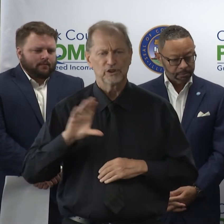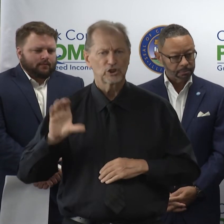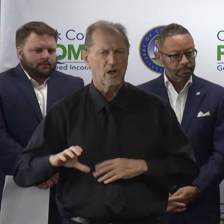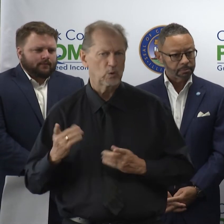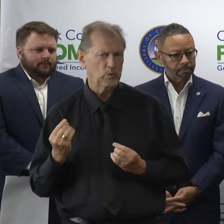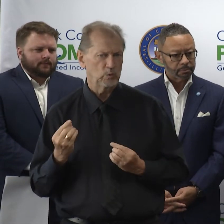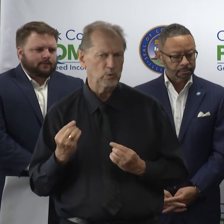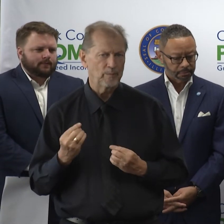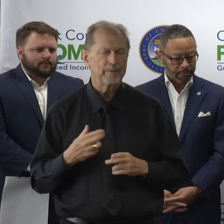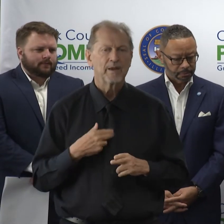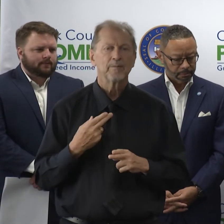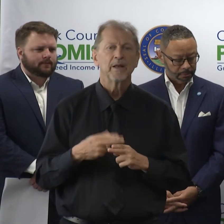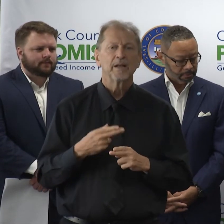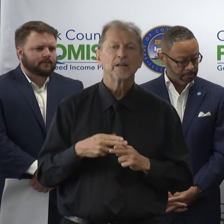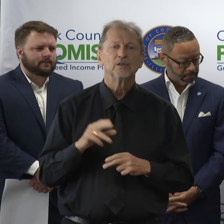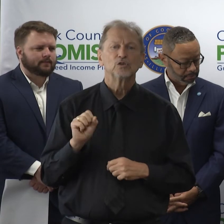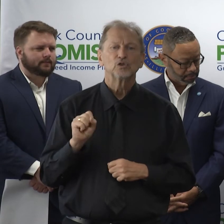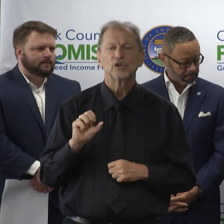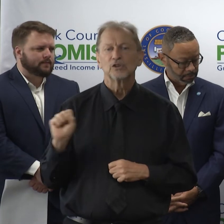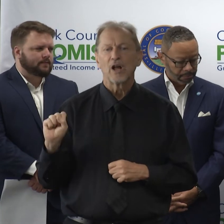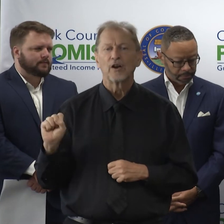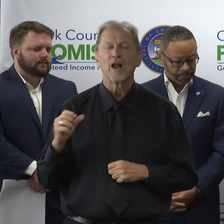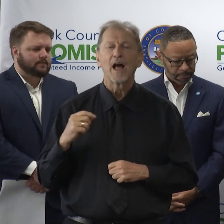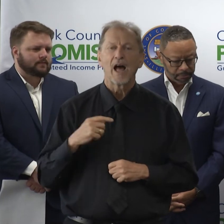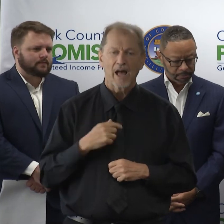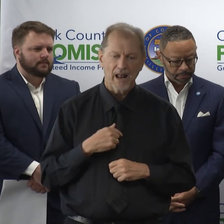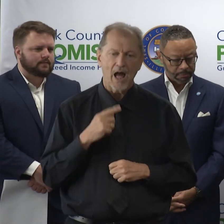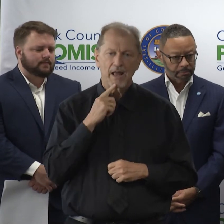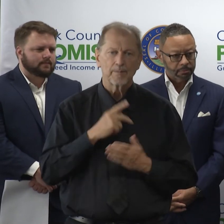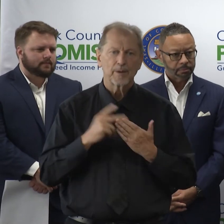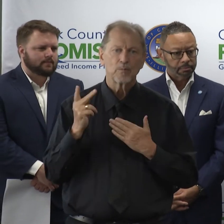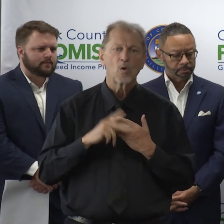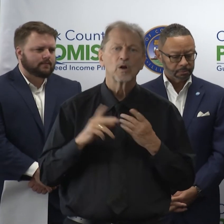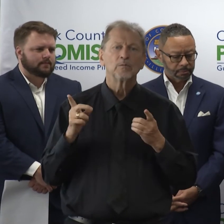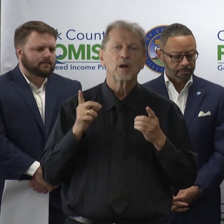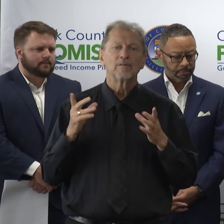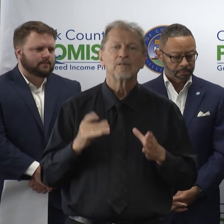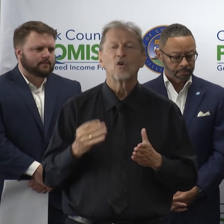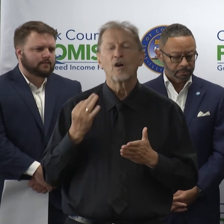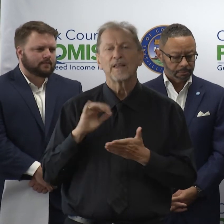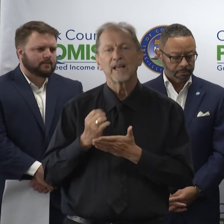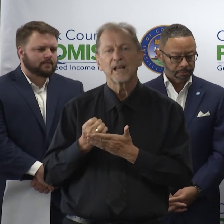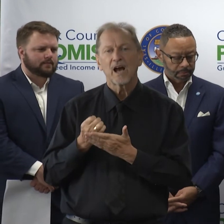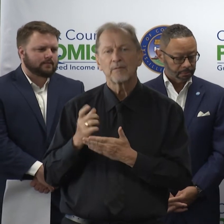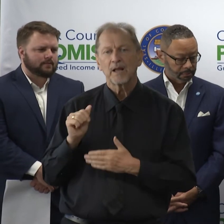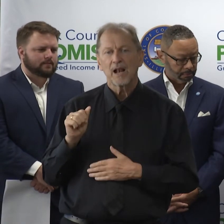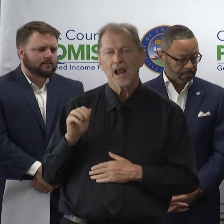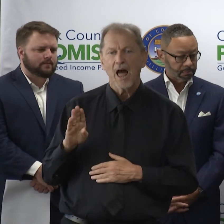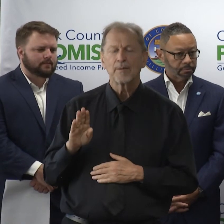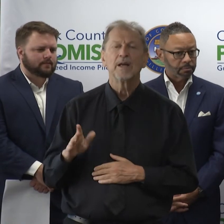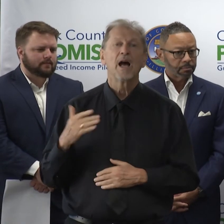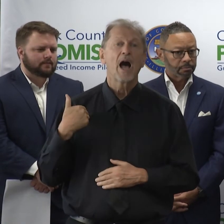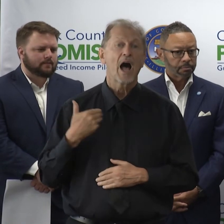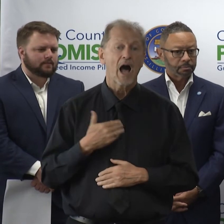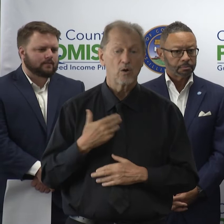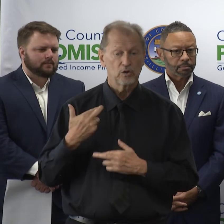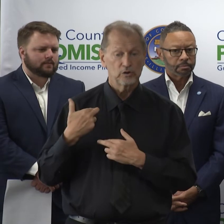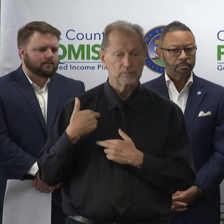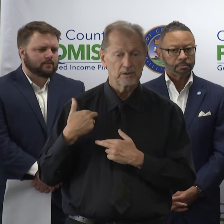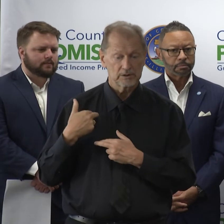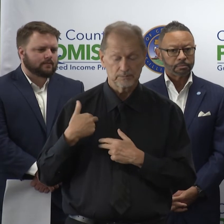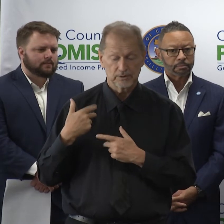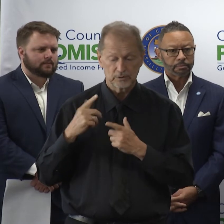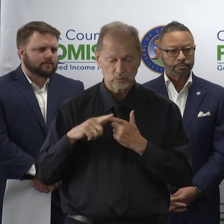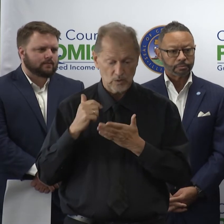As mentioned, my name is Misuzu Schechtsnyder, and I serve as a program director at the Inclusive Economy Lab, leading our quality jobs and financial security